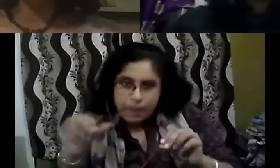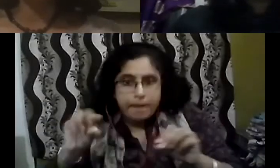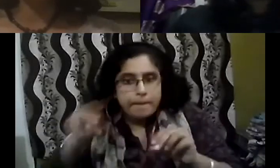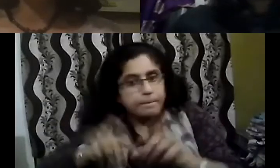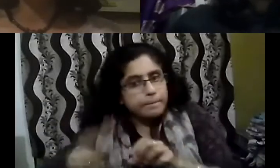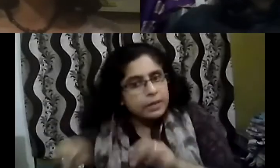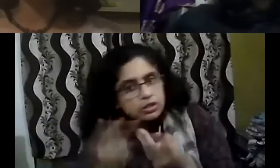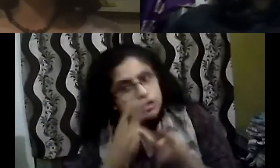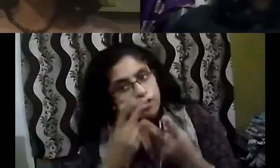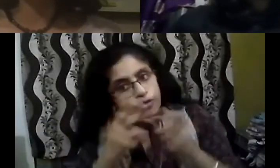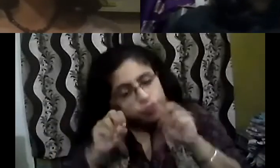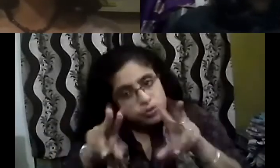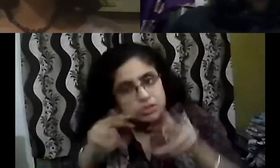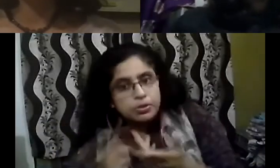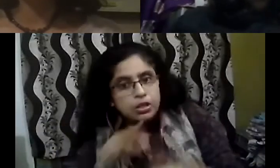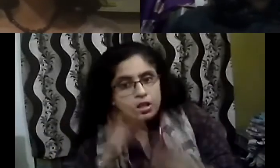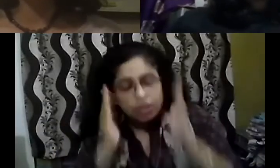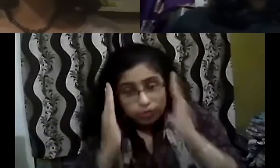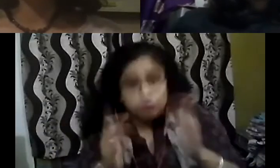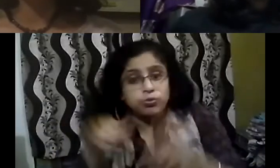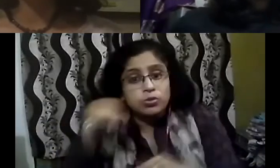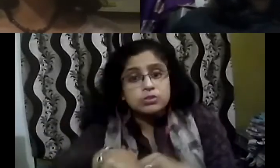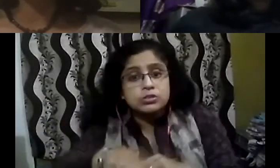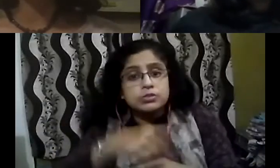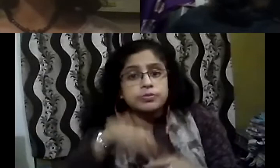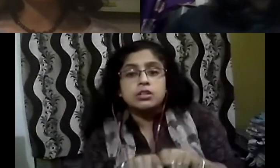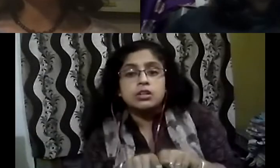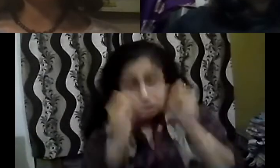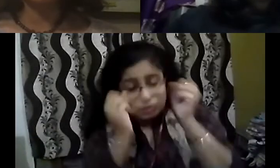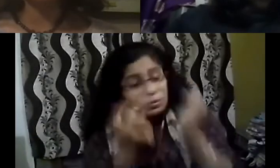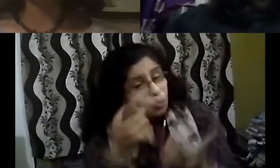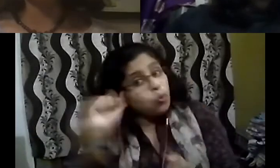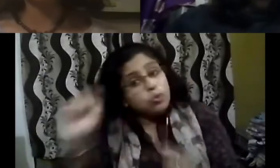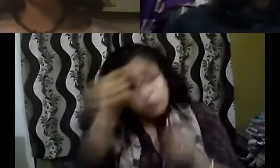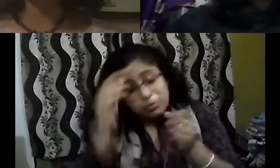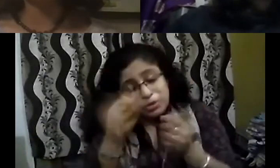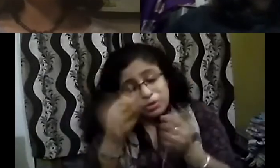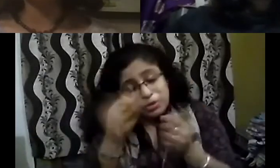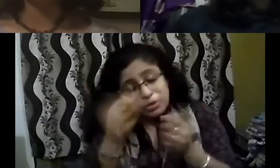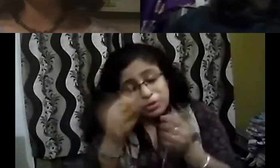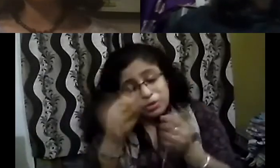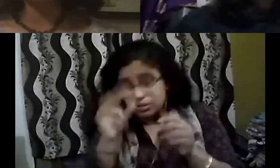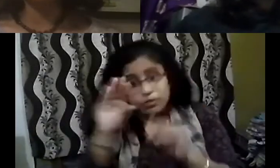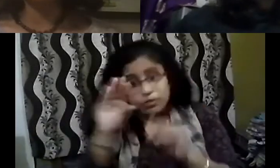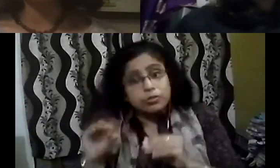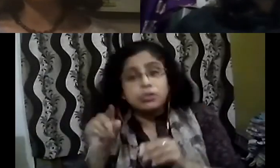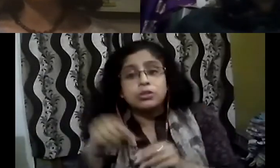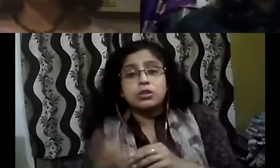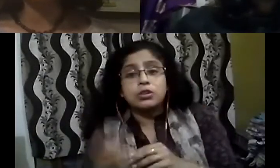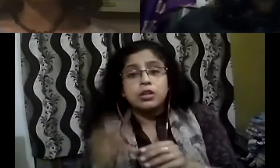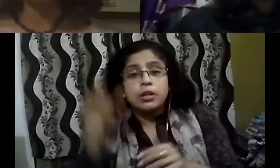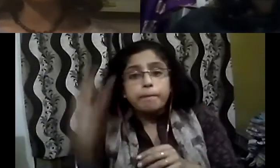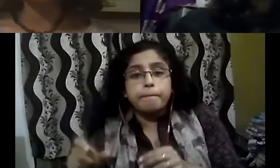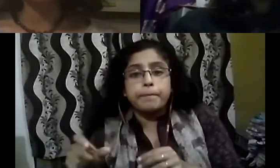visible focus and should have the visible hover state. Okay. Now next is person who is a